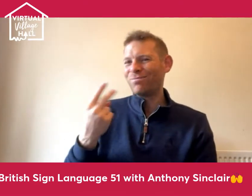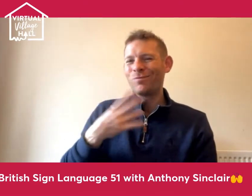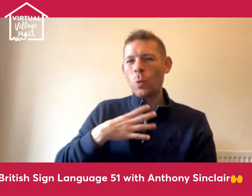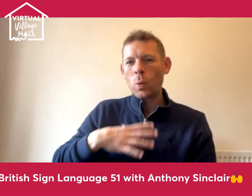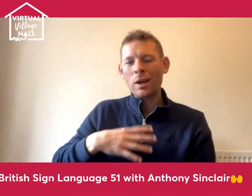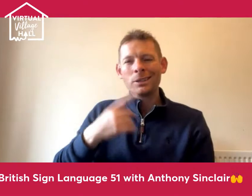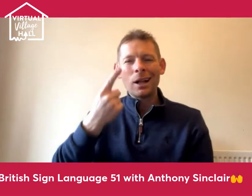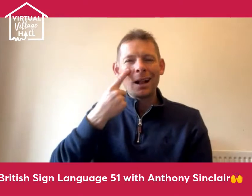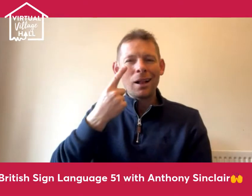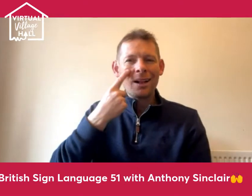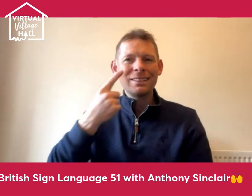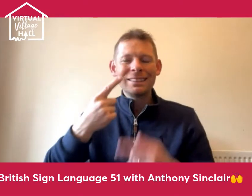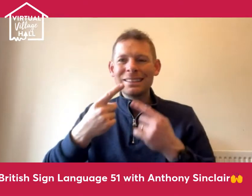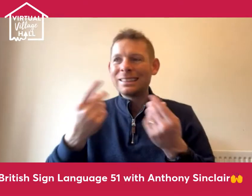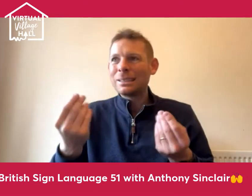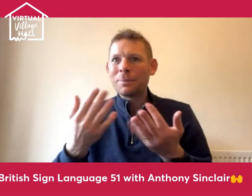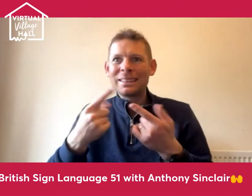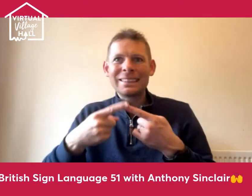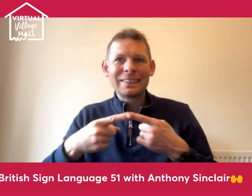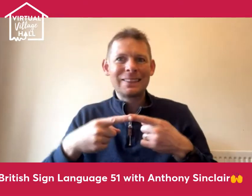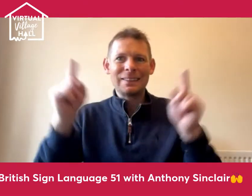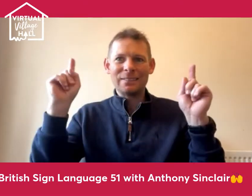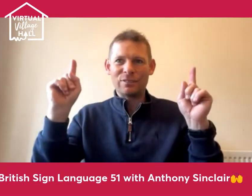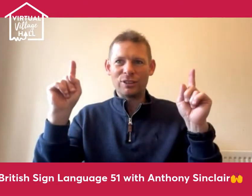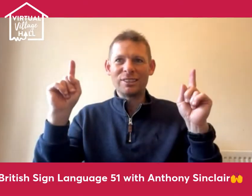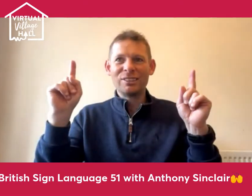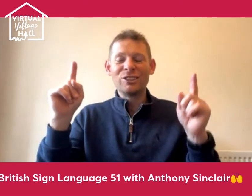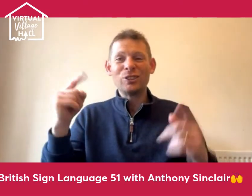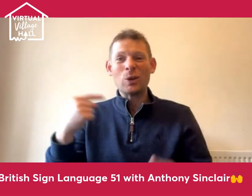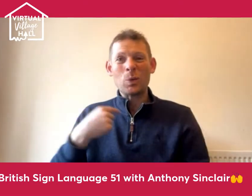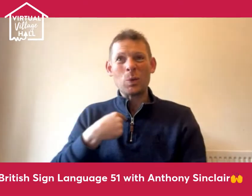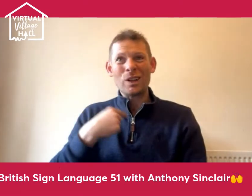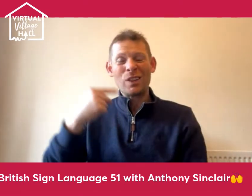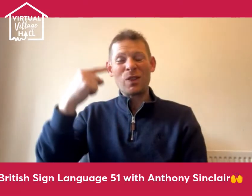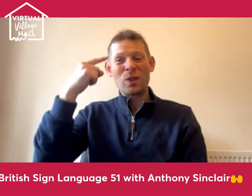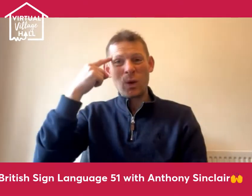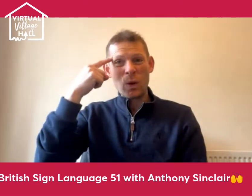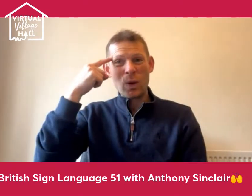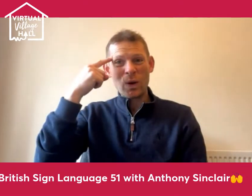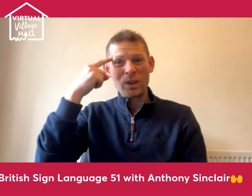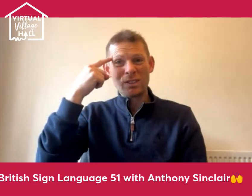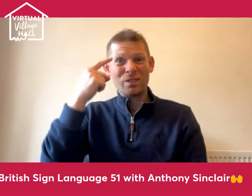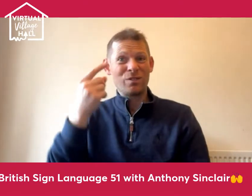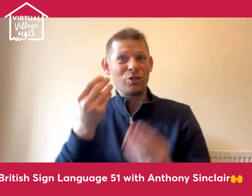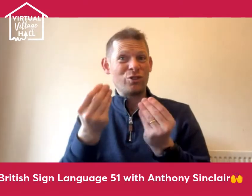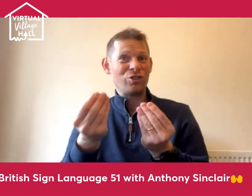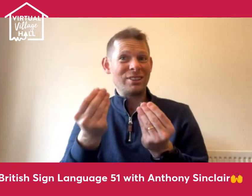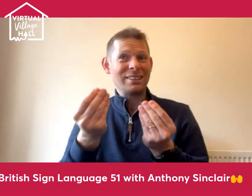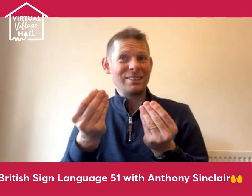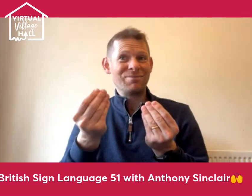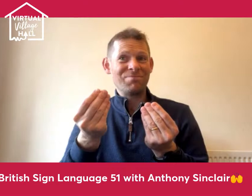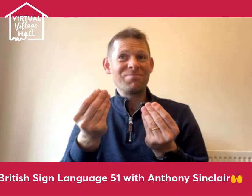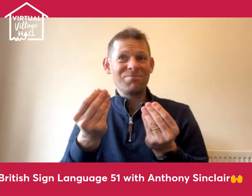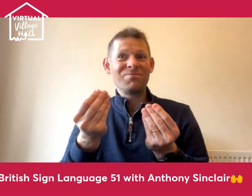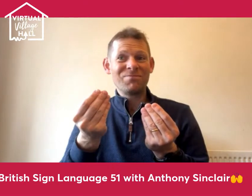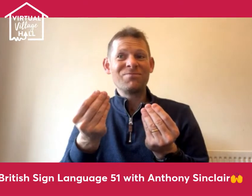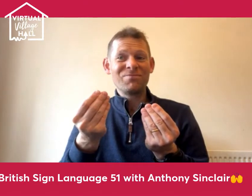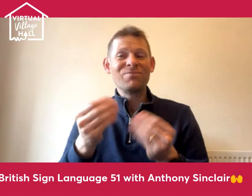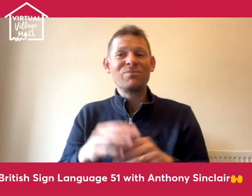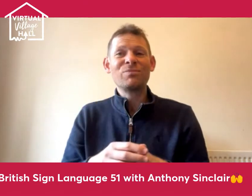my wife and I have decided that we want to try something different. So we thought, why not go to Greece? Let's